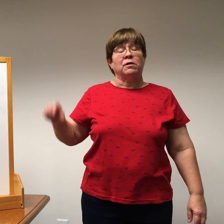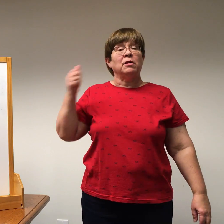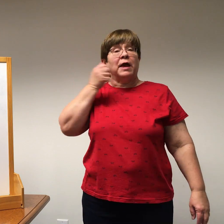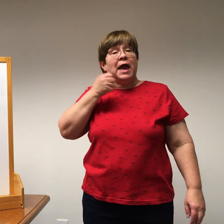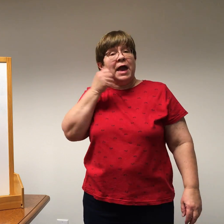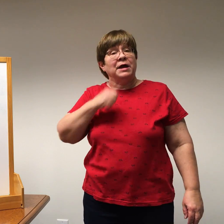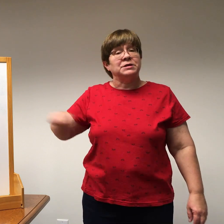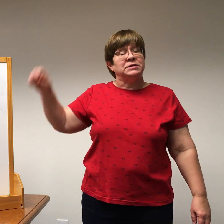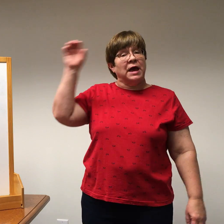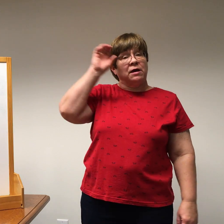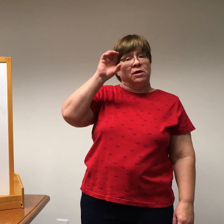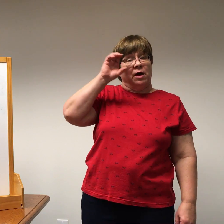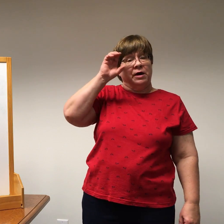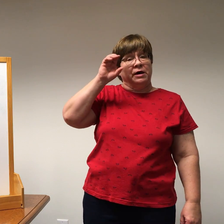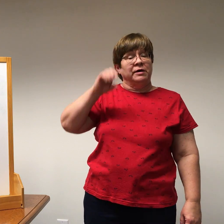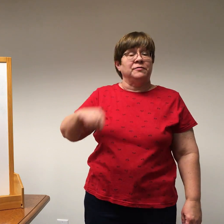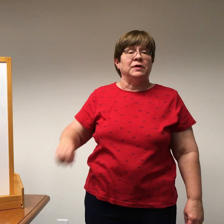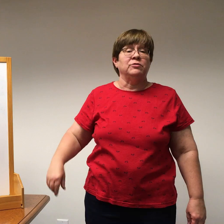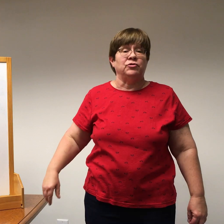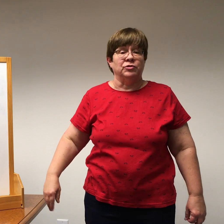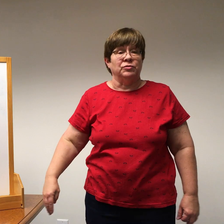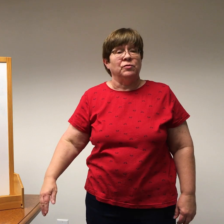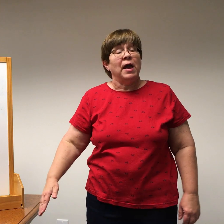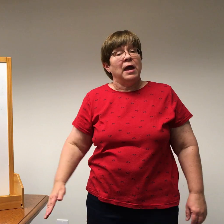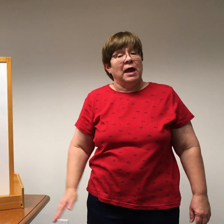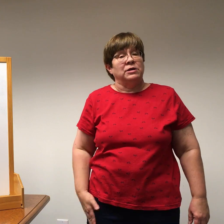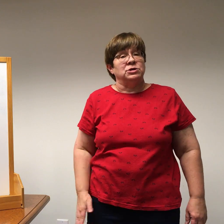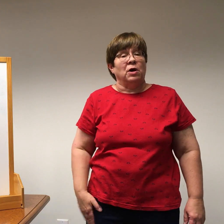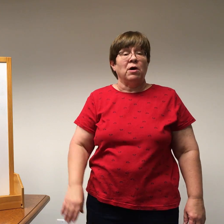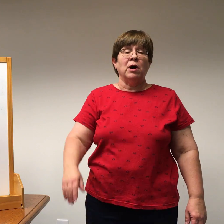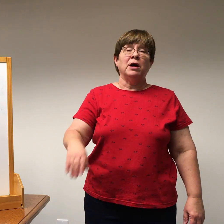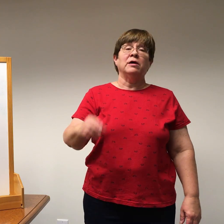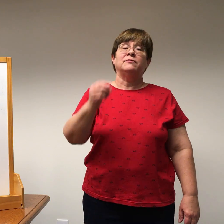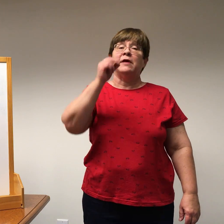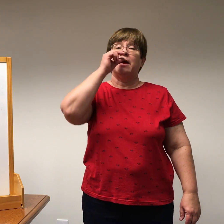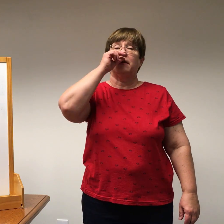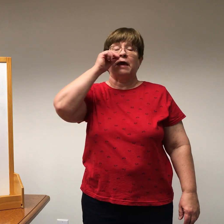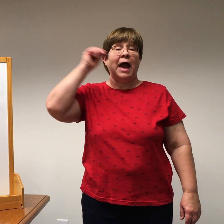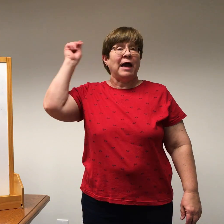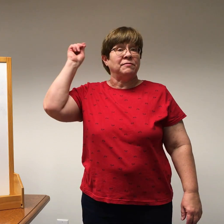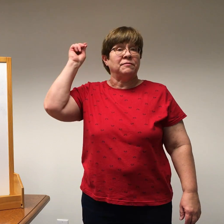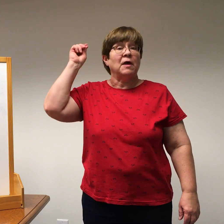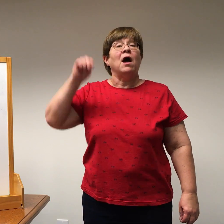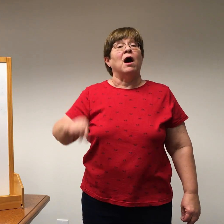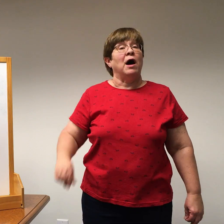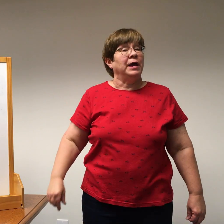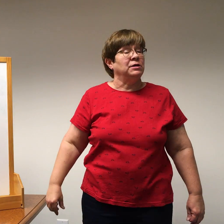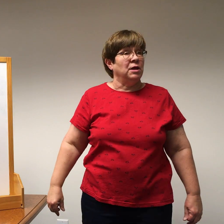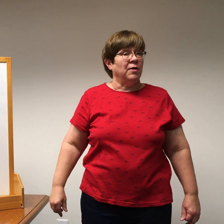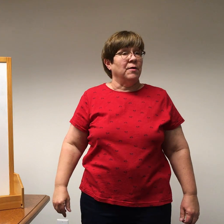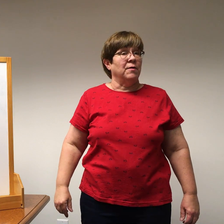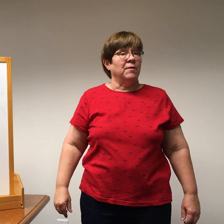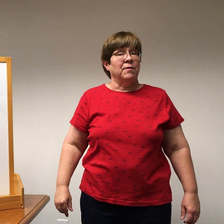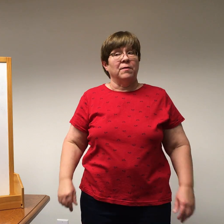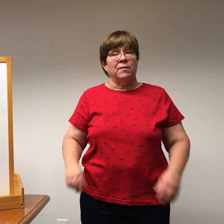Uncle, aunt, and cousin too. And dogs and cats, I